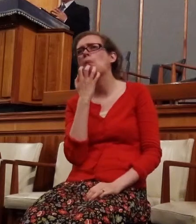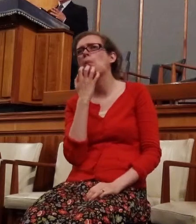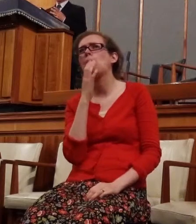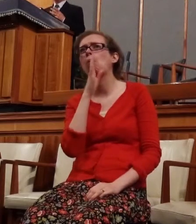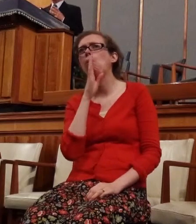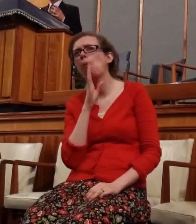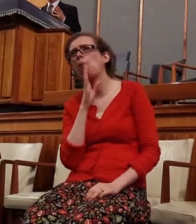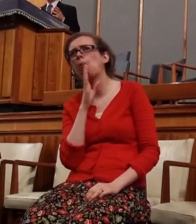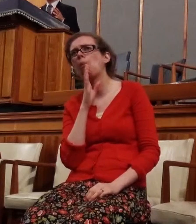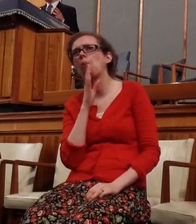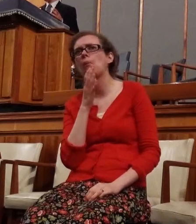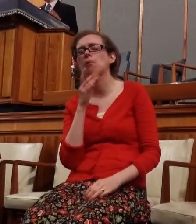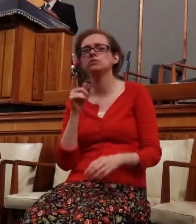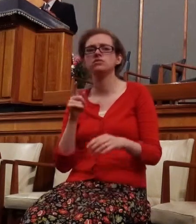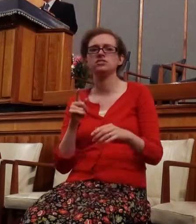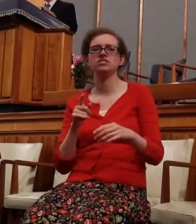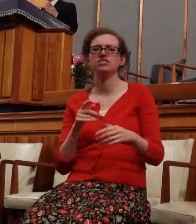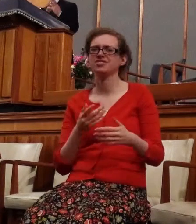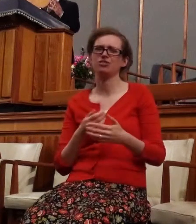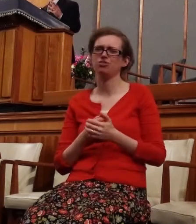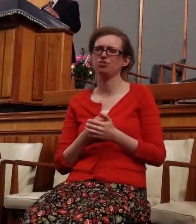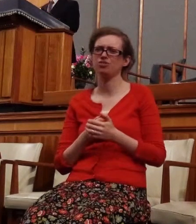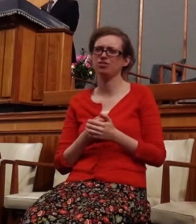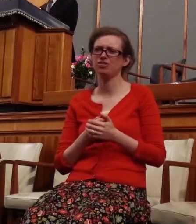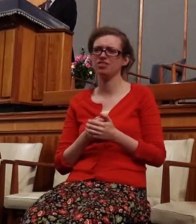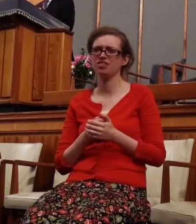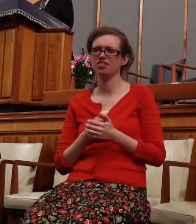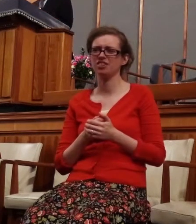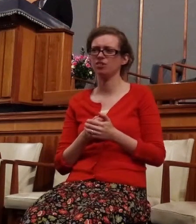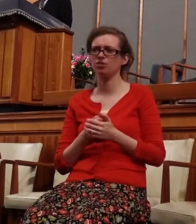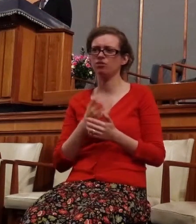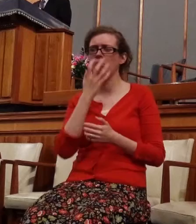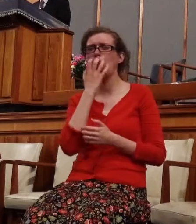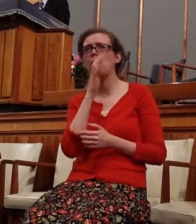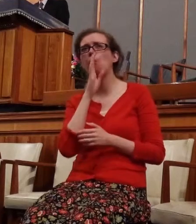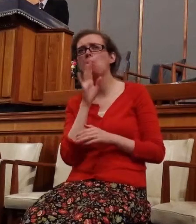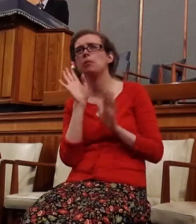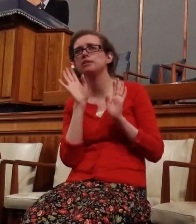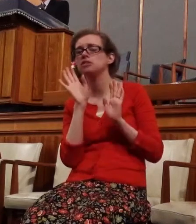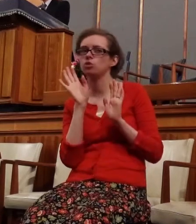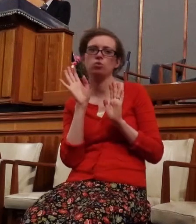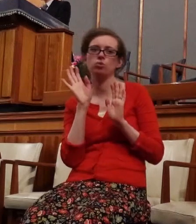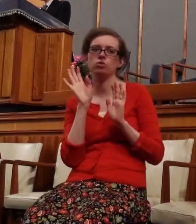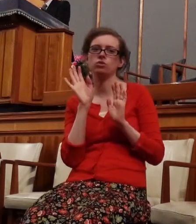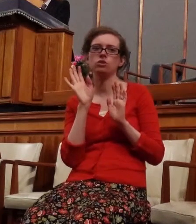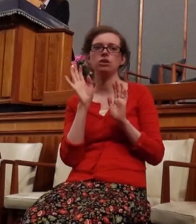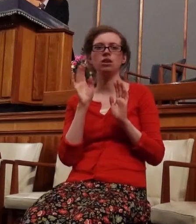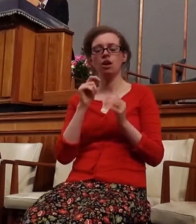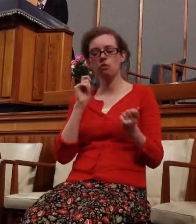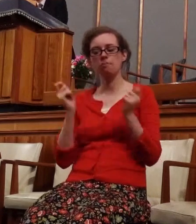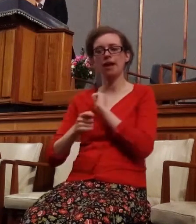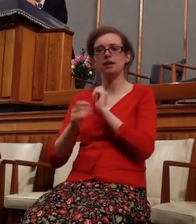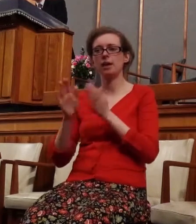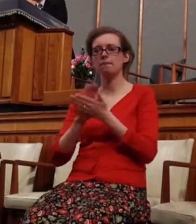serious, like if you are in a grave or in a graveyard. That's not. To repent is an